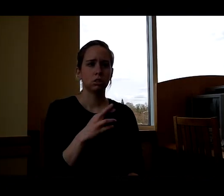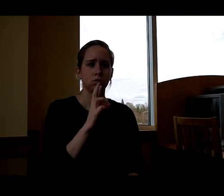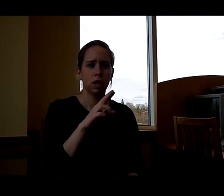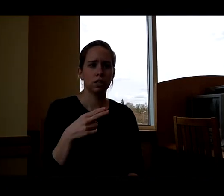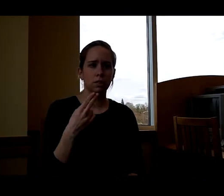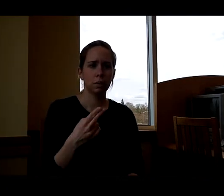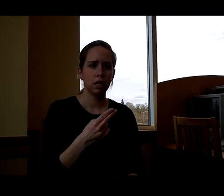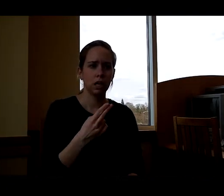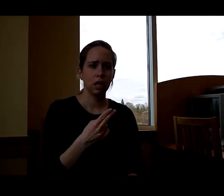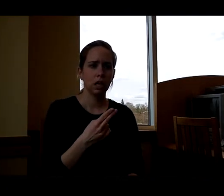that? Why is it 50?